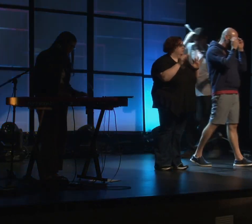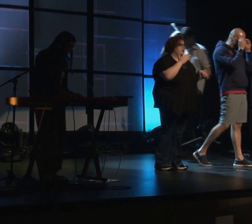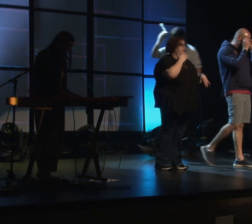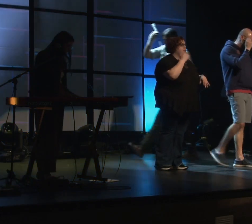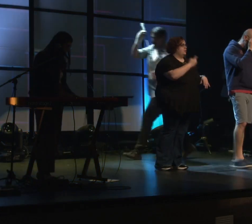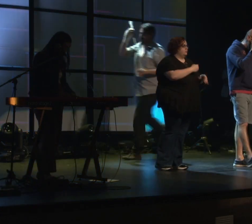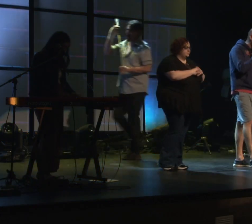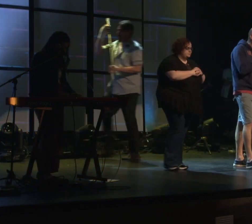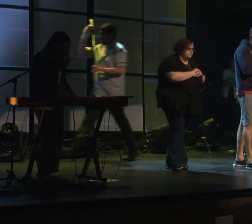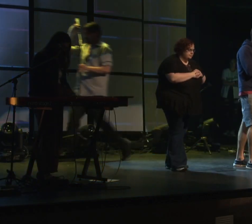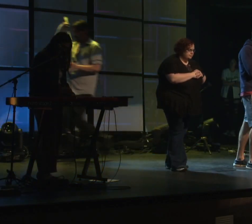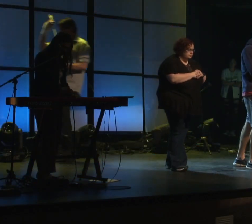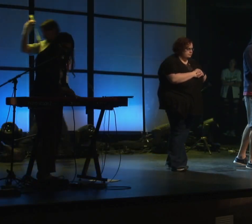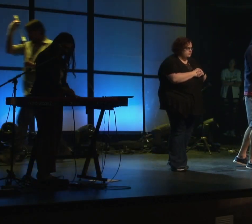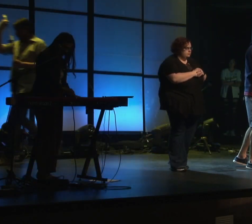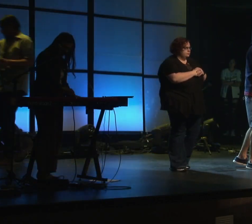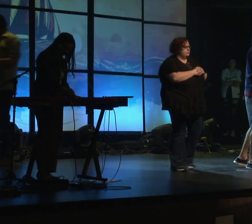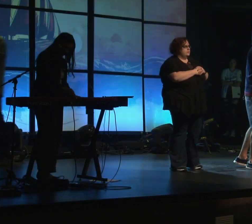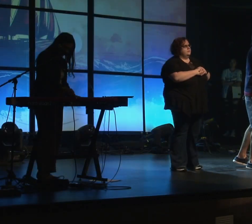Thank you.